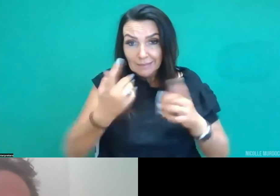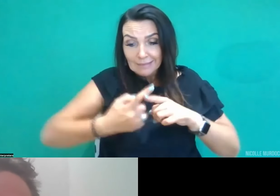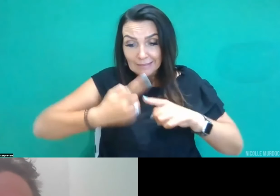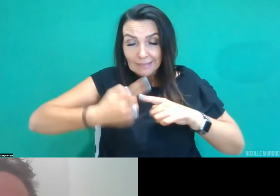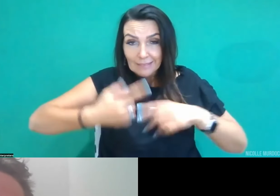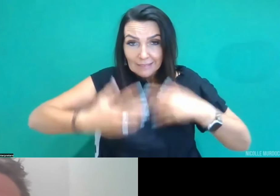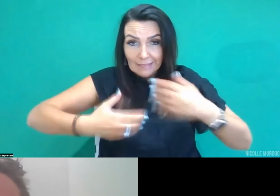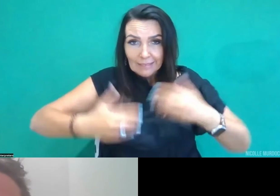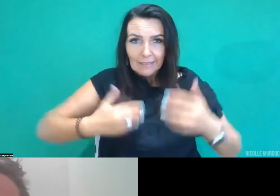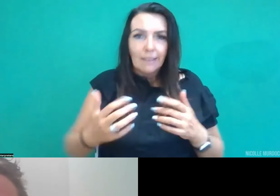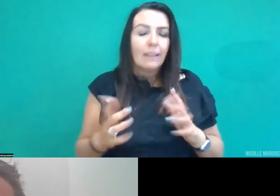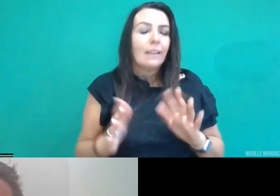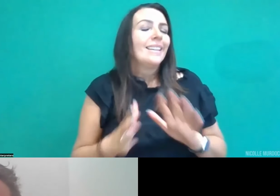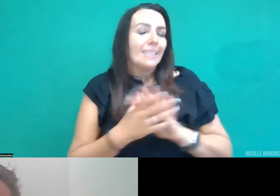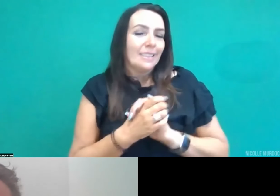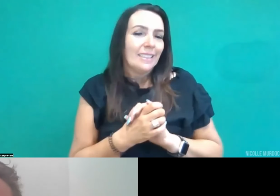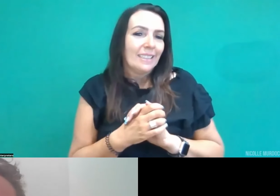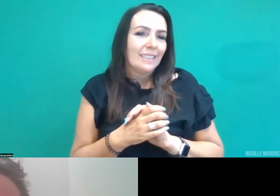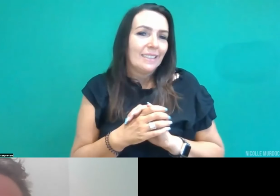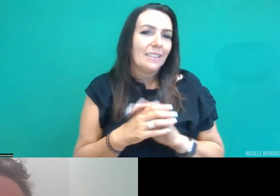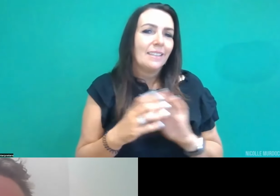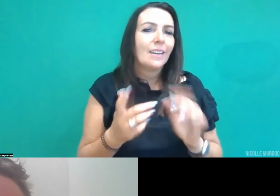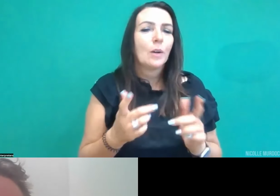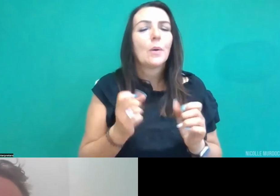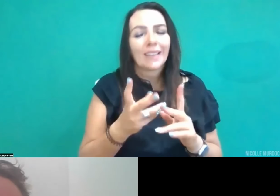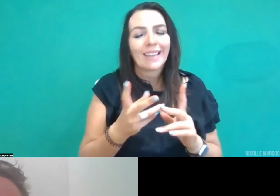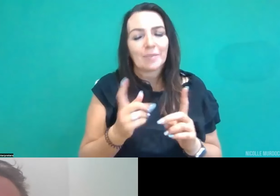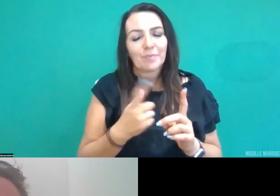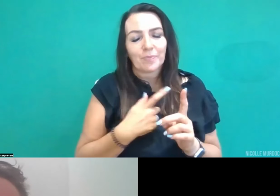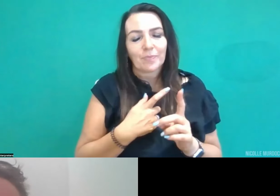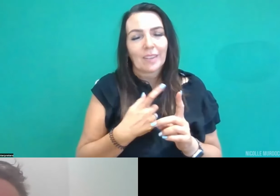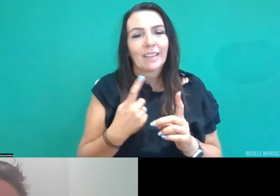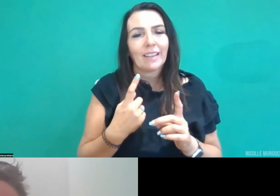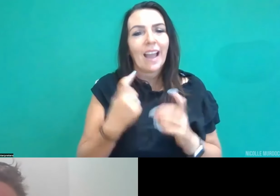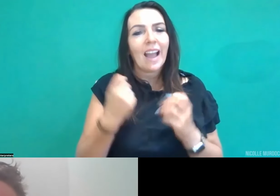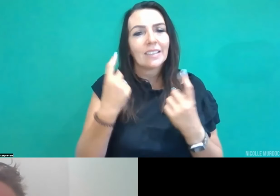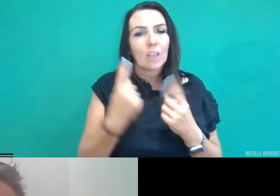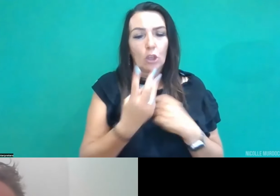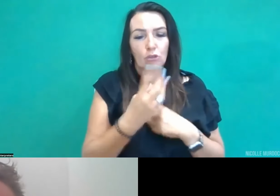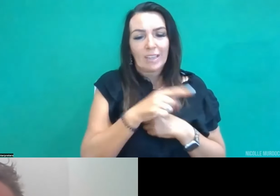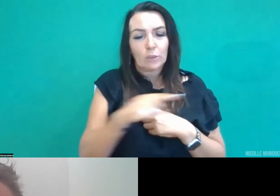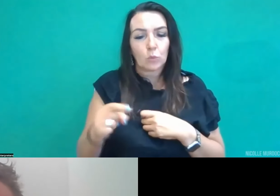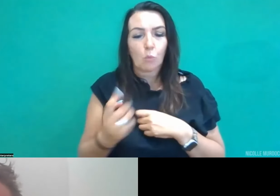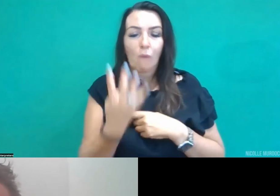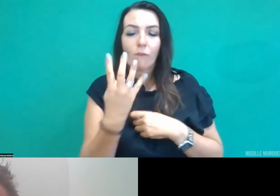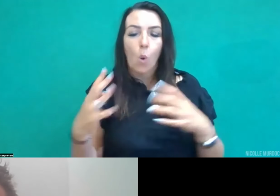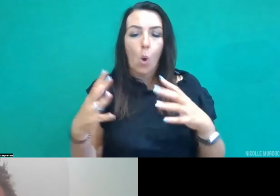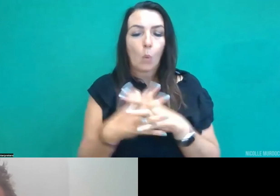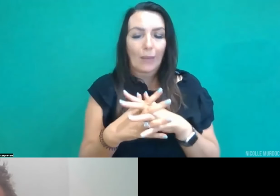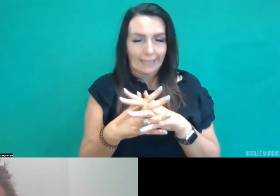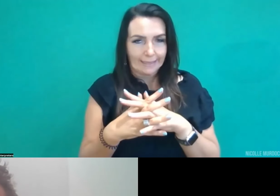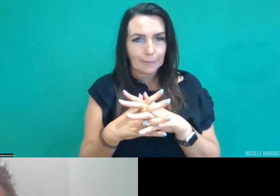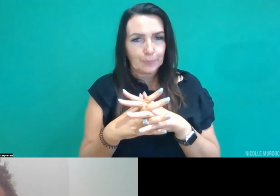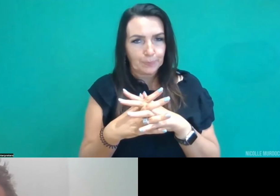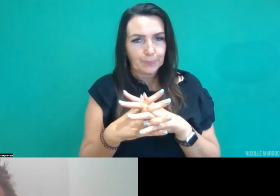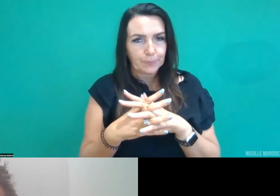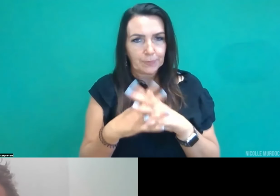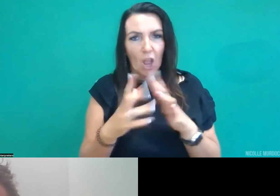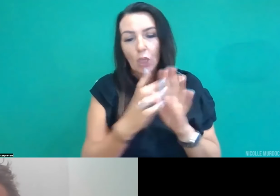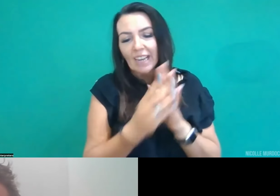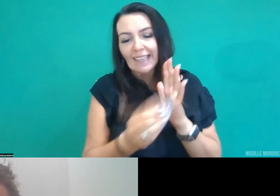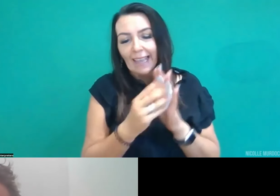that one, hoping that Dan Clutterbuck will come in on it. But my understanding is it's 3 to 4 weeks from what we've seen from cases so far. And